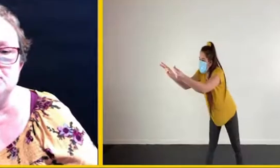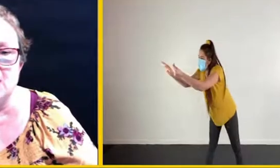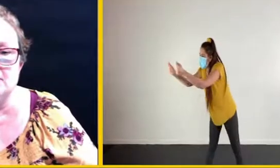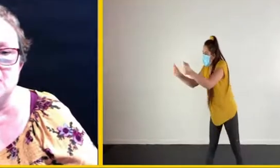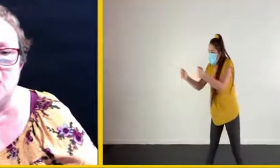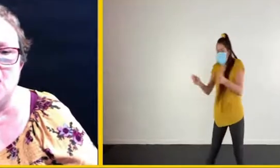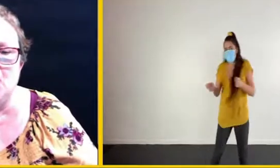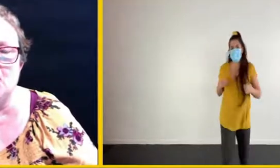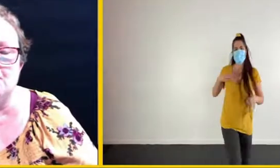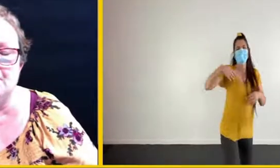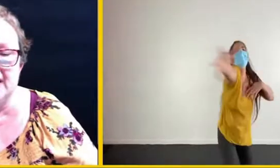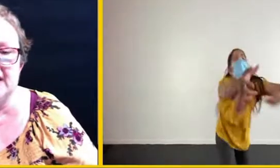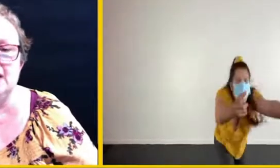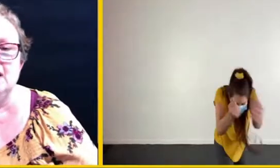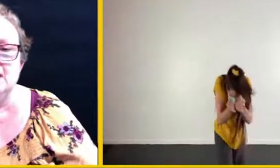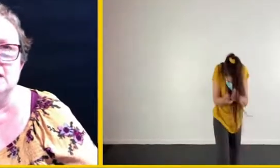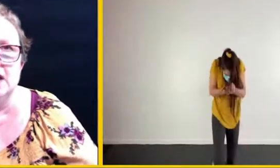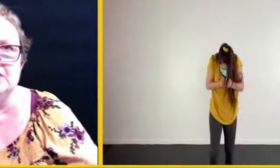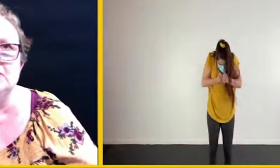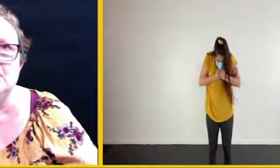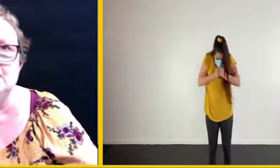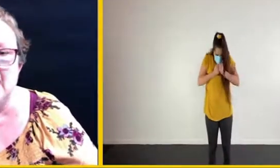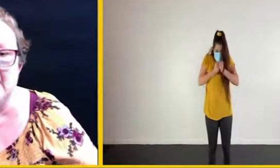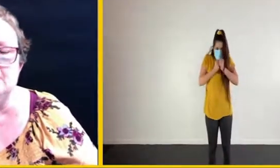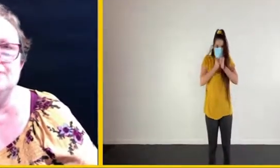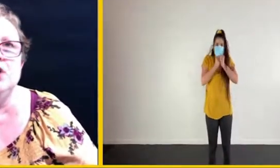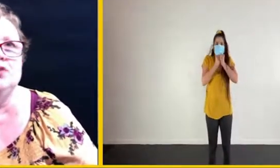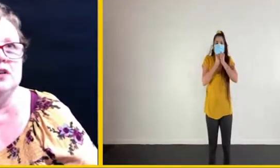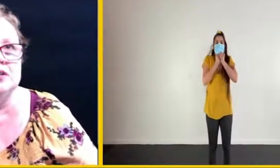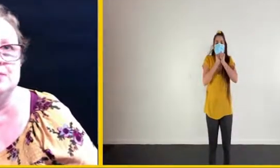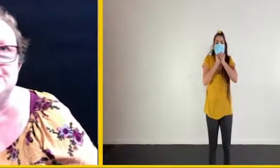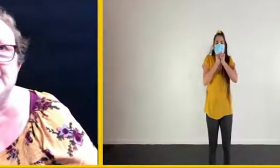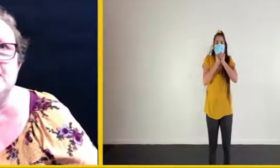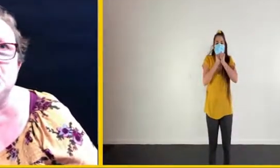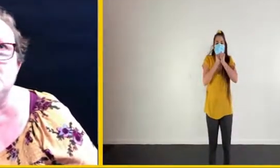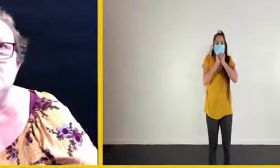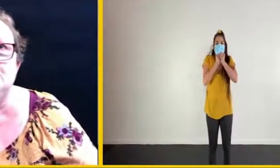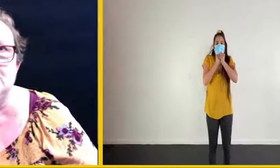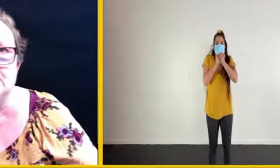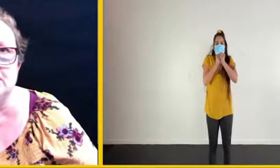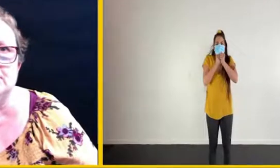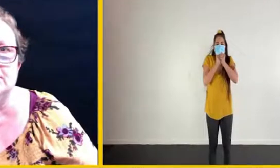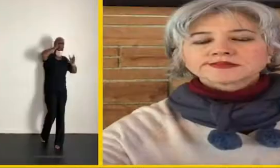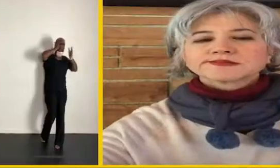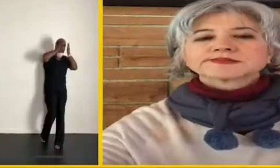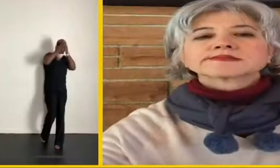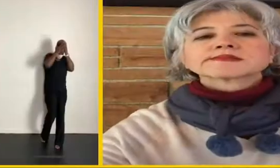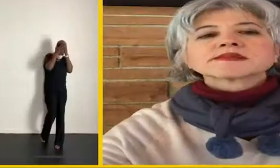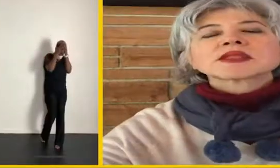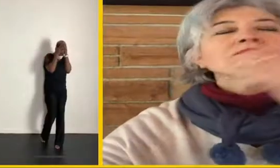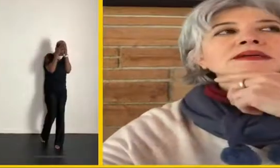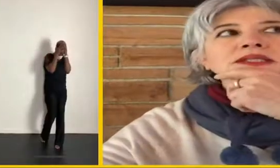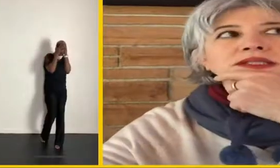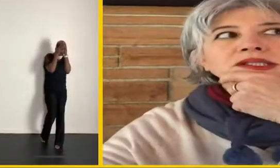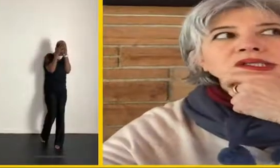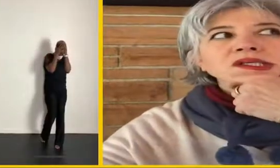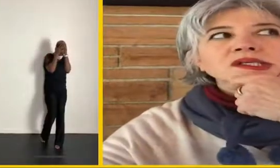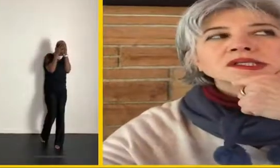tabs who lost all her money clutch the microphone to speak her blues.